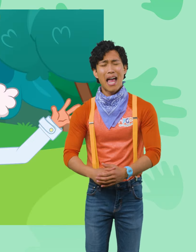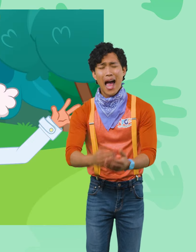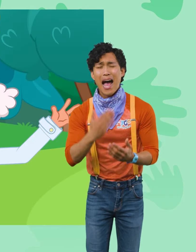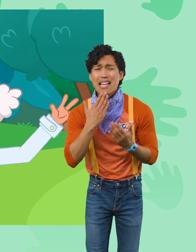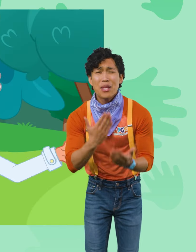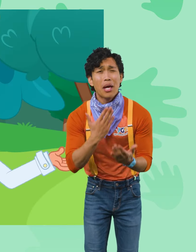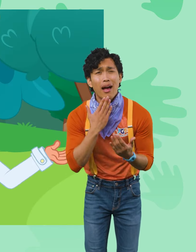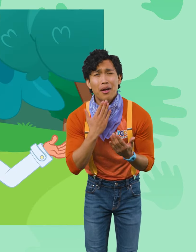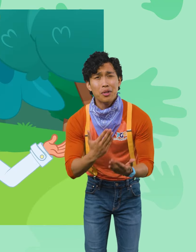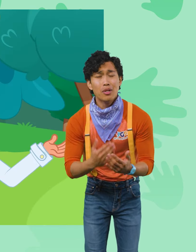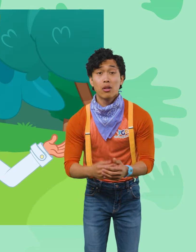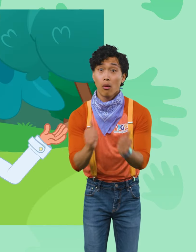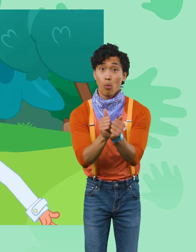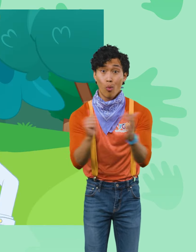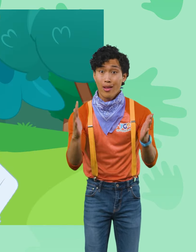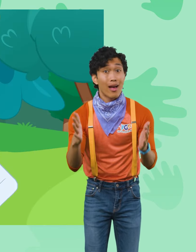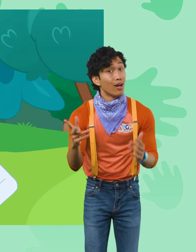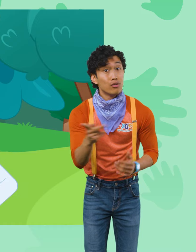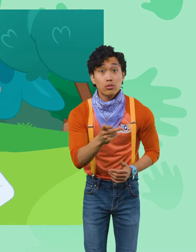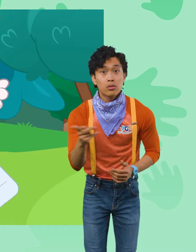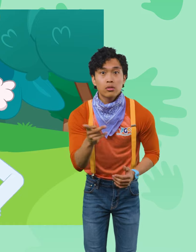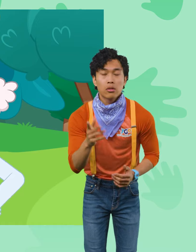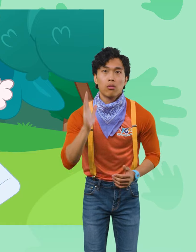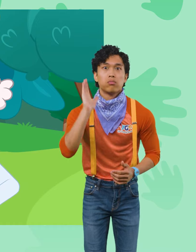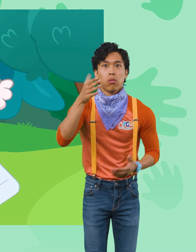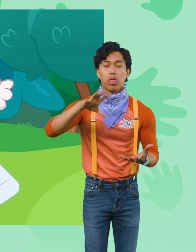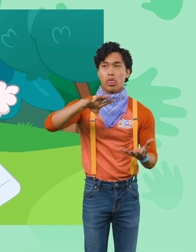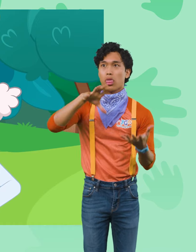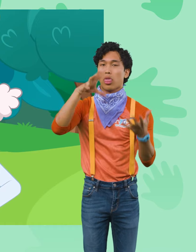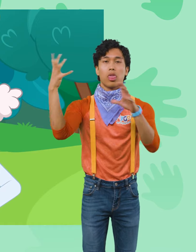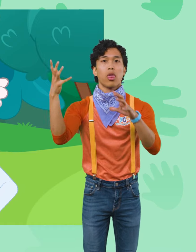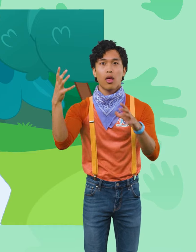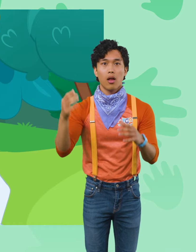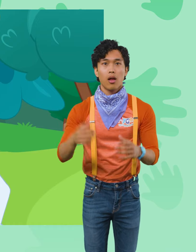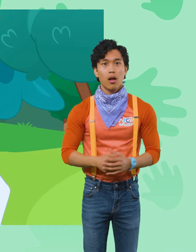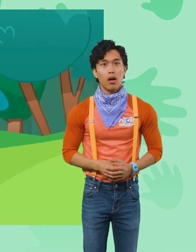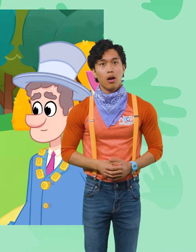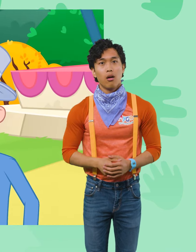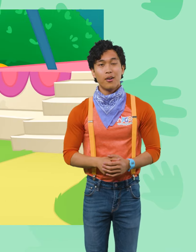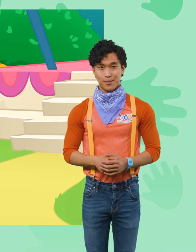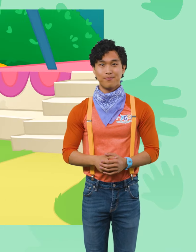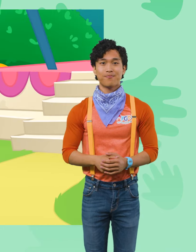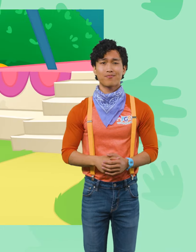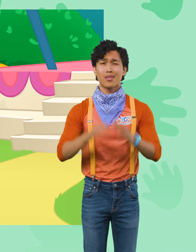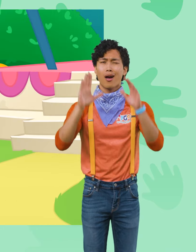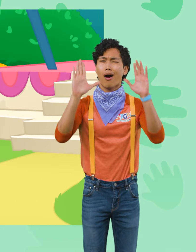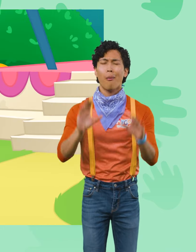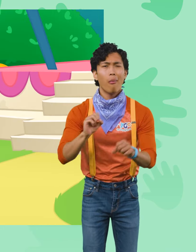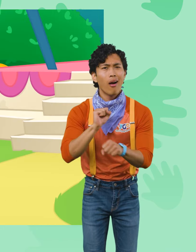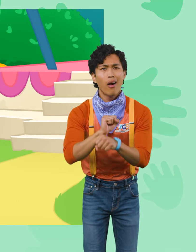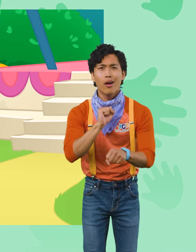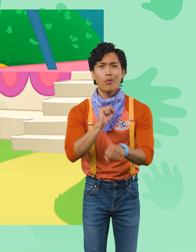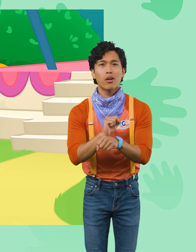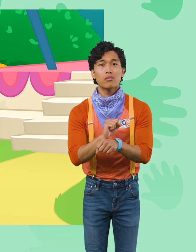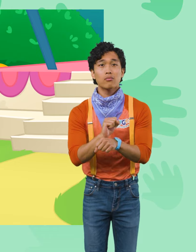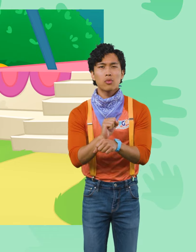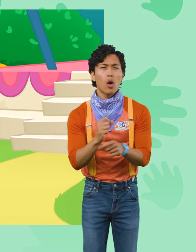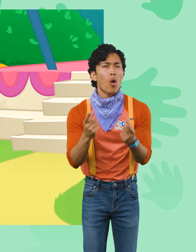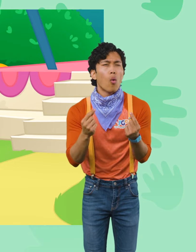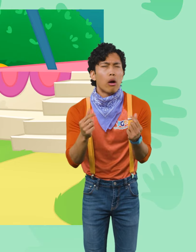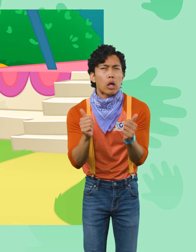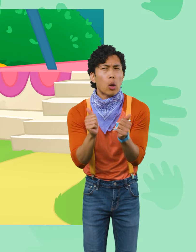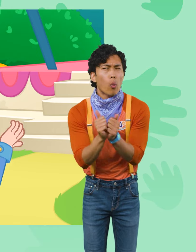Thank you, Mila and Morphle. Without you, we would have been in quite a pickle. Outstanding work.